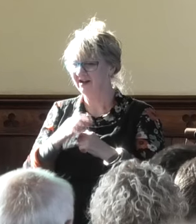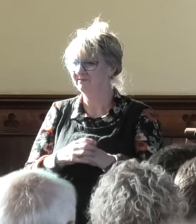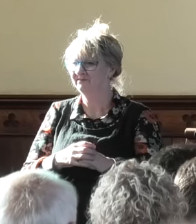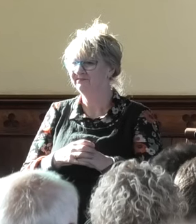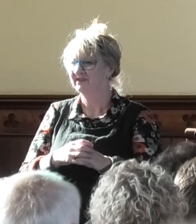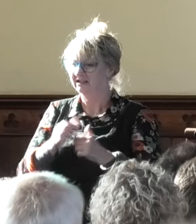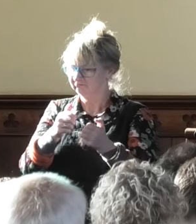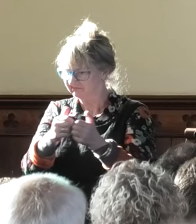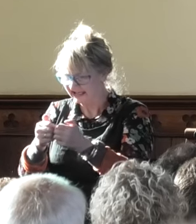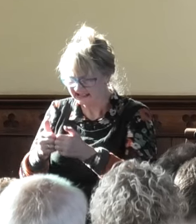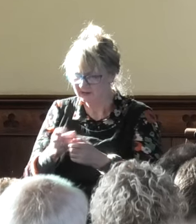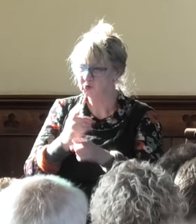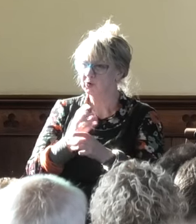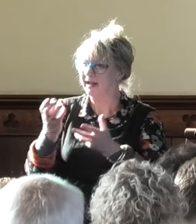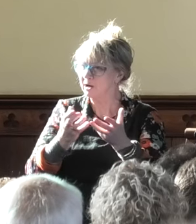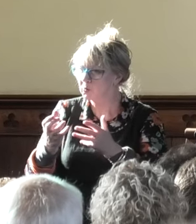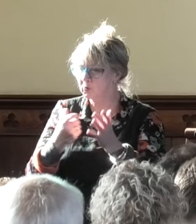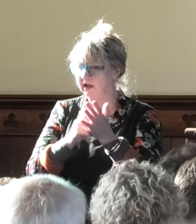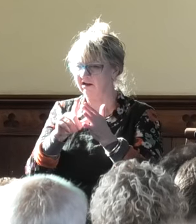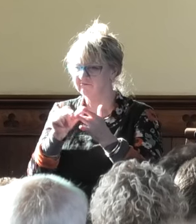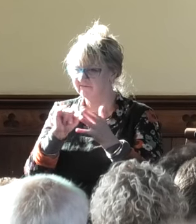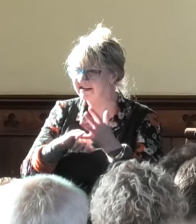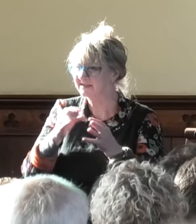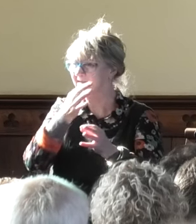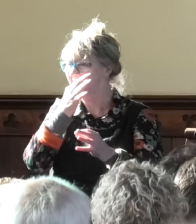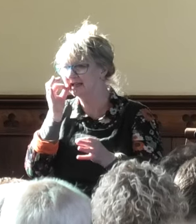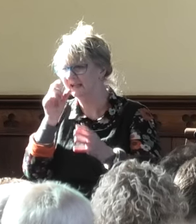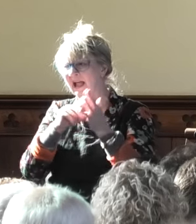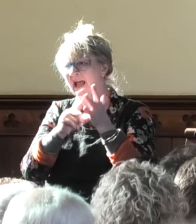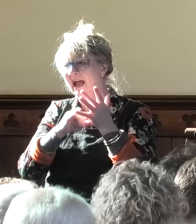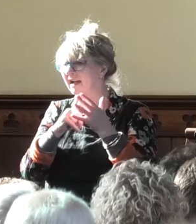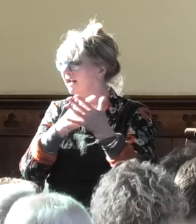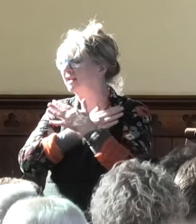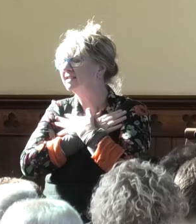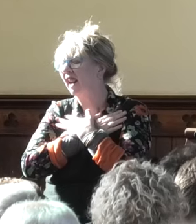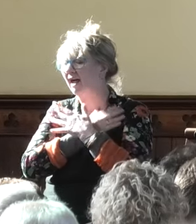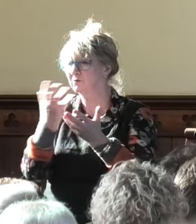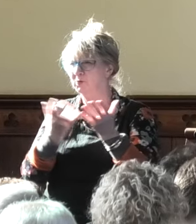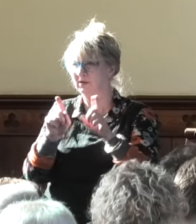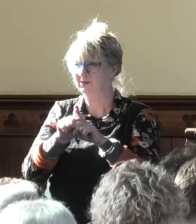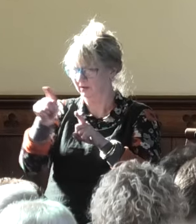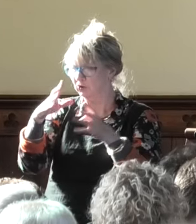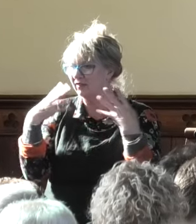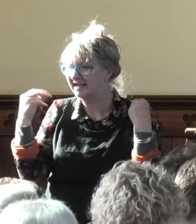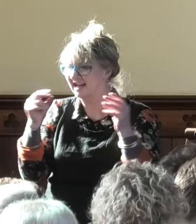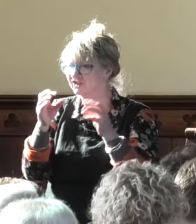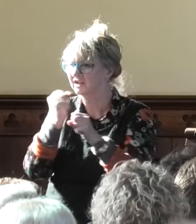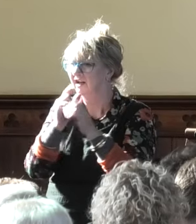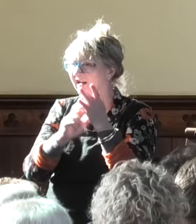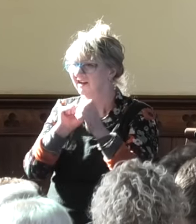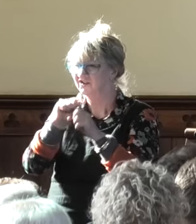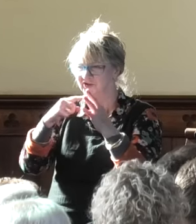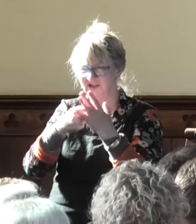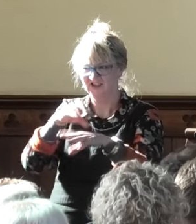text messages around cooking and recipes and gardening. And Elise loves baking Auntie Rin's that Dutch gingerbread thingy, cake thing